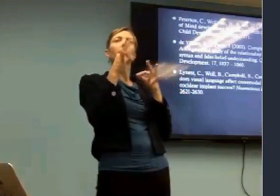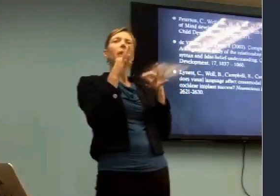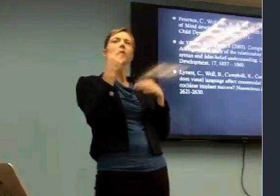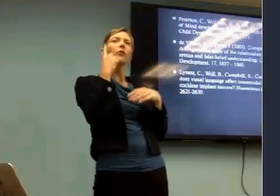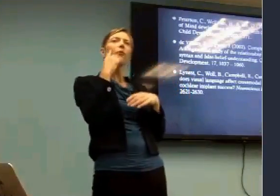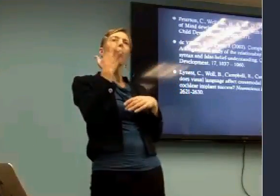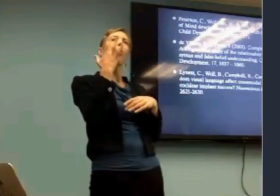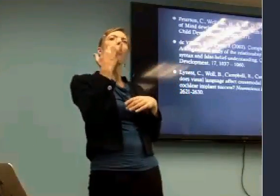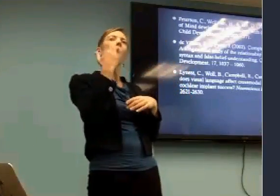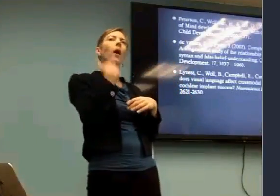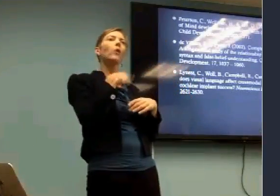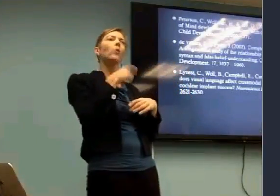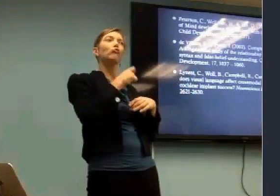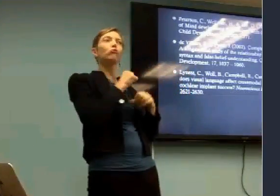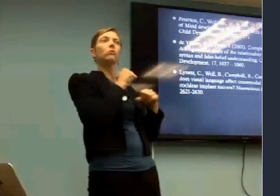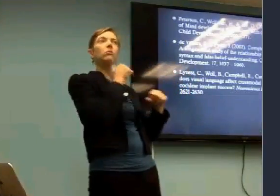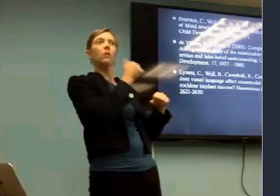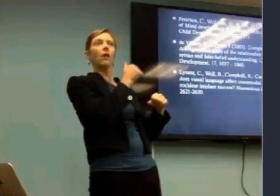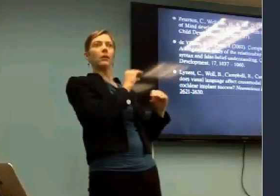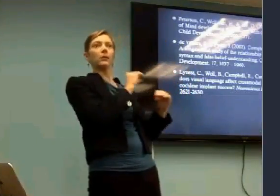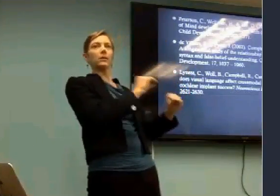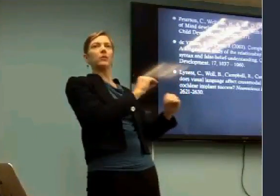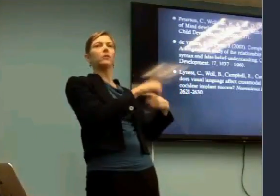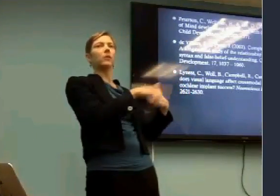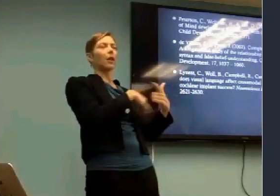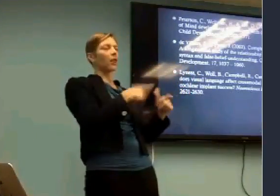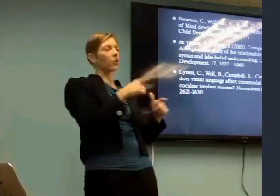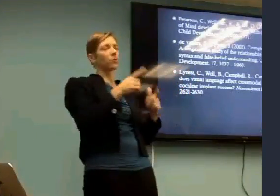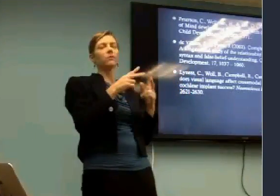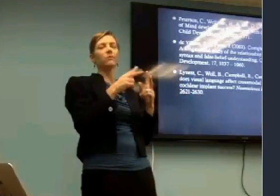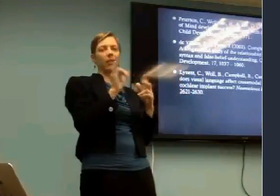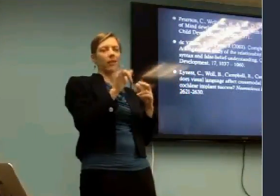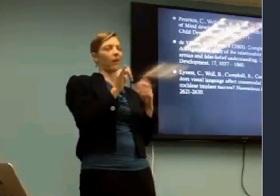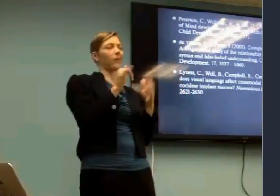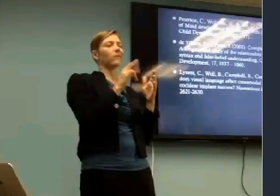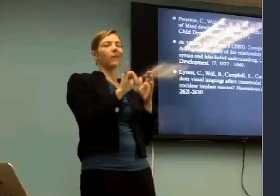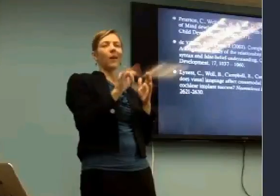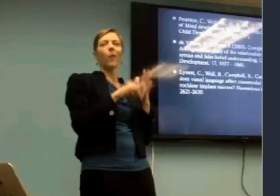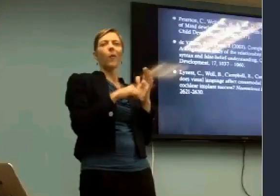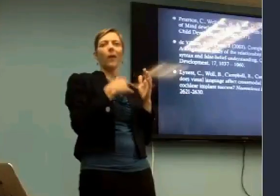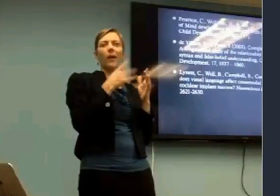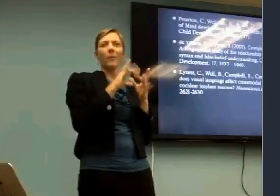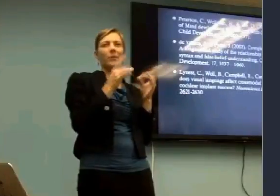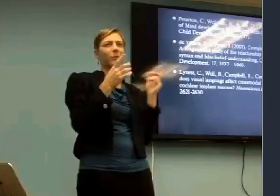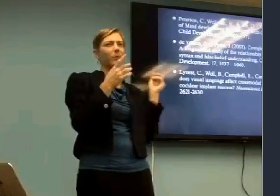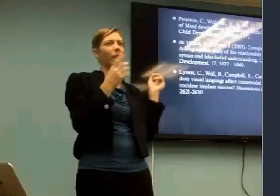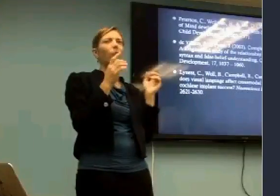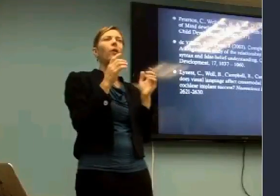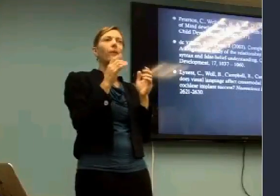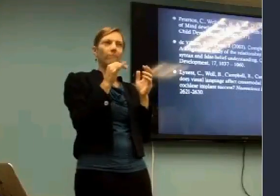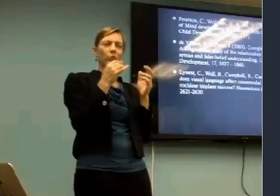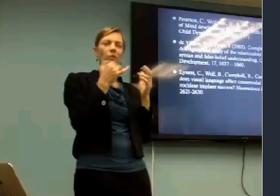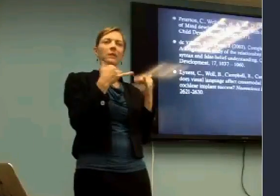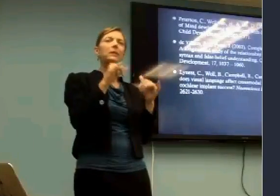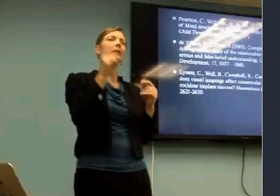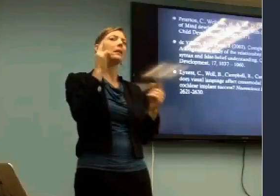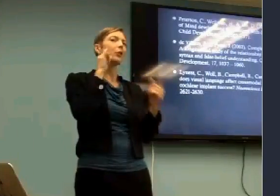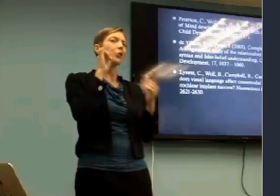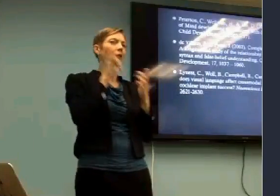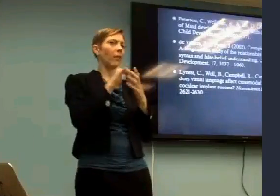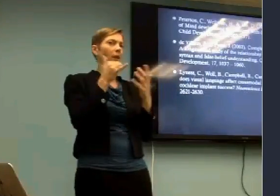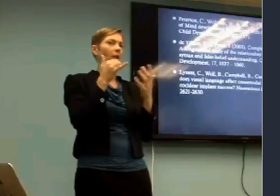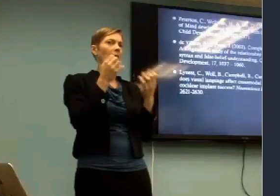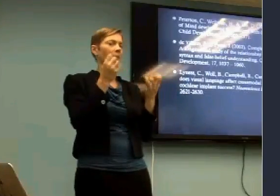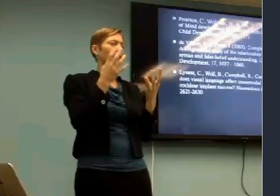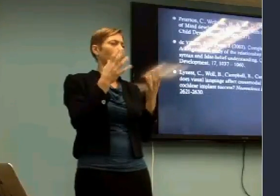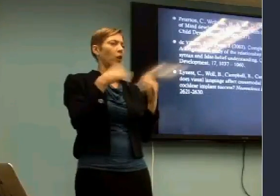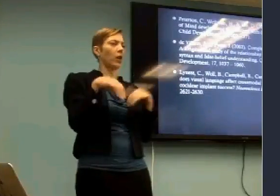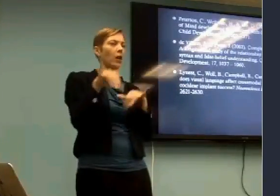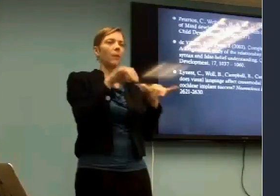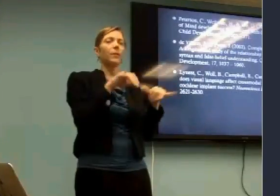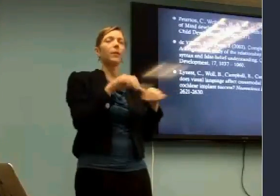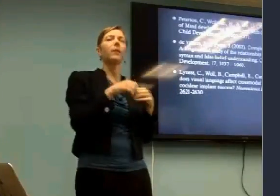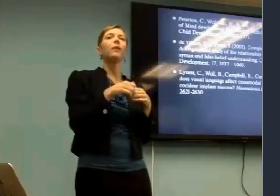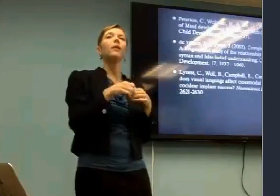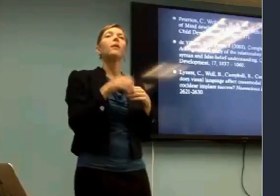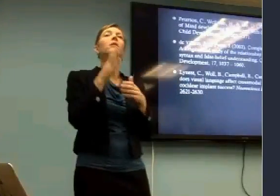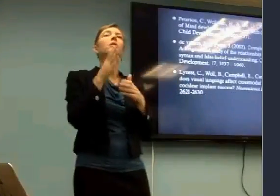This suggestion or explanation for why we should not expose children to sign language is similar to what I mentioned before. And we hear this